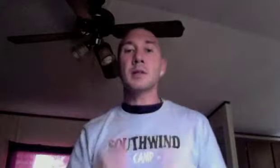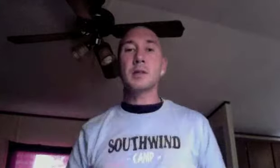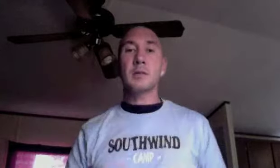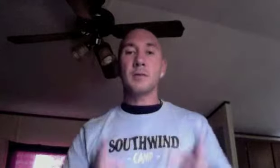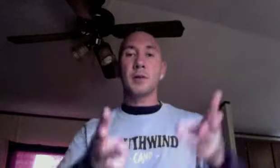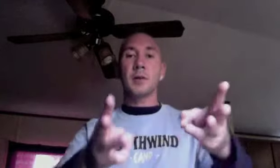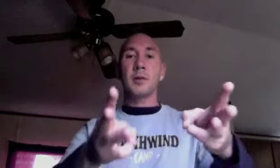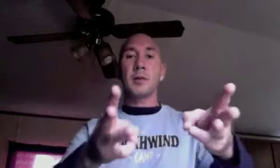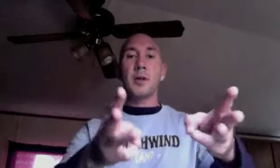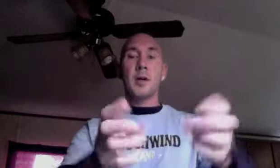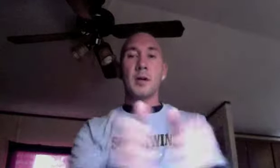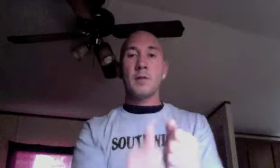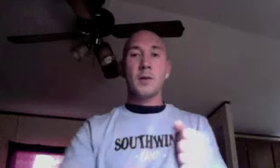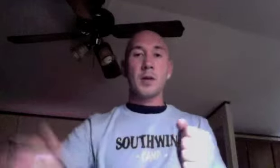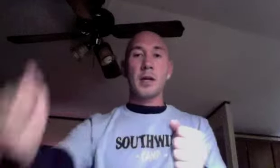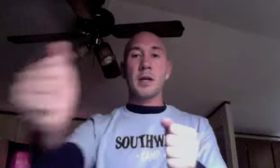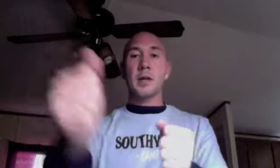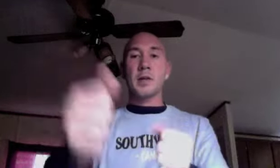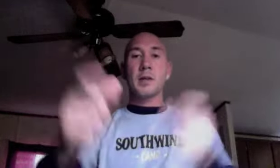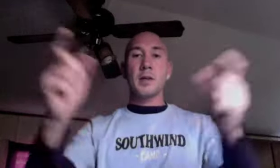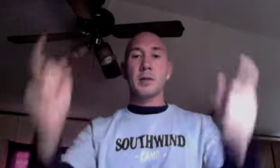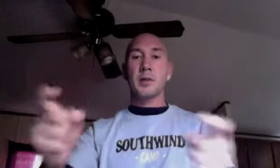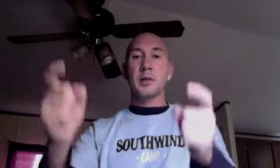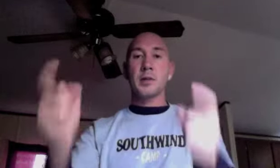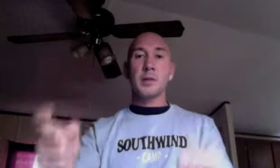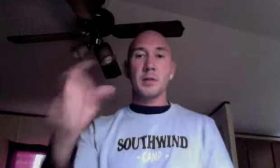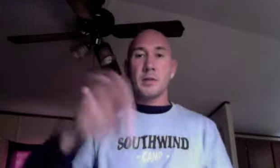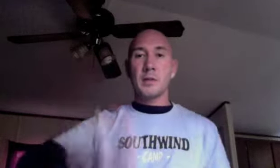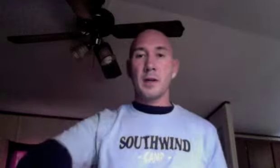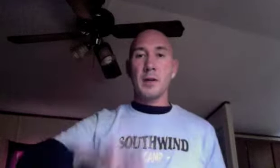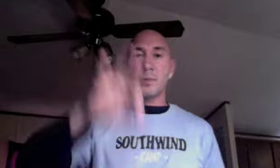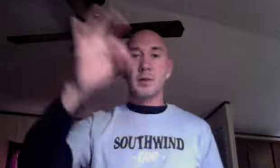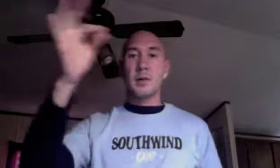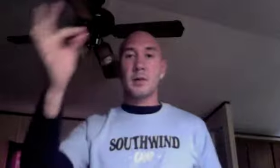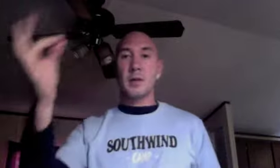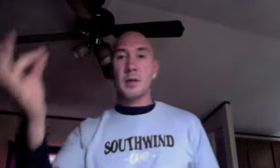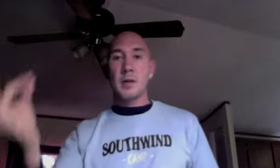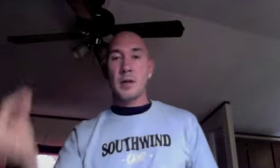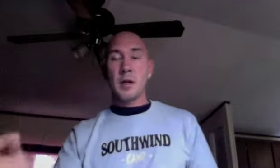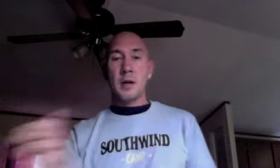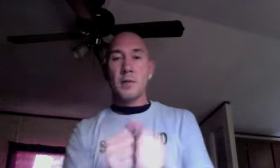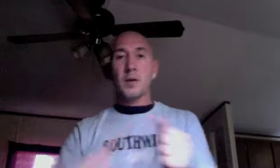flow, far as the curse is found, far